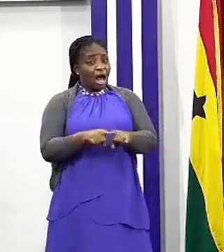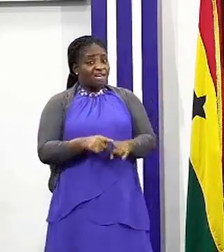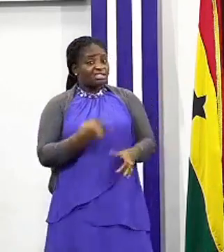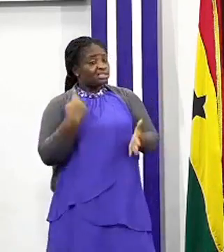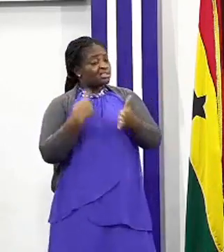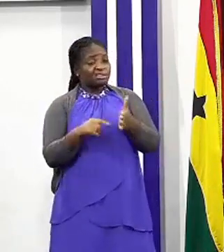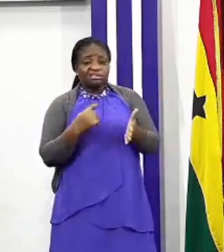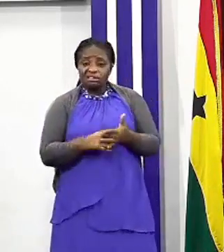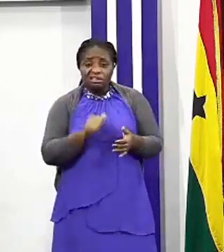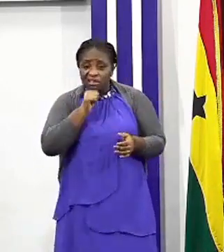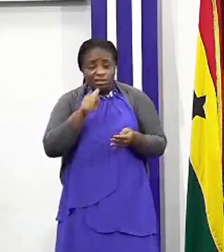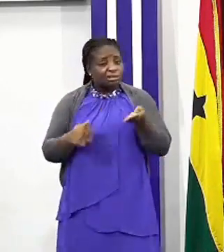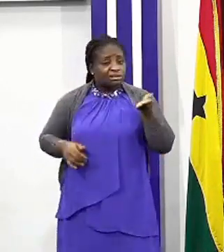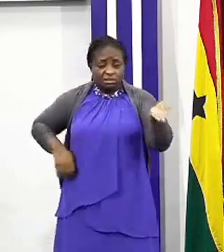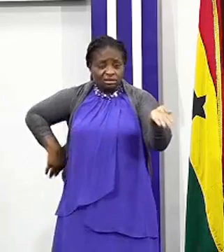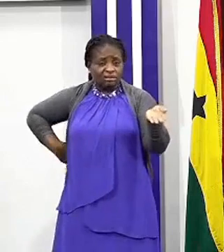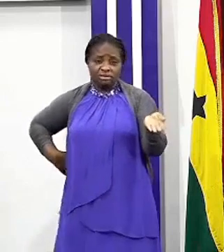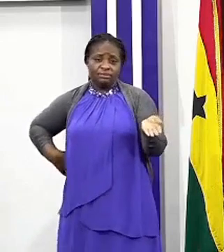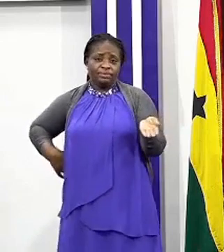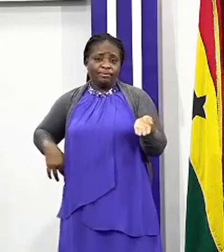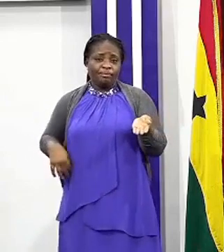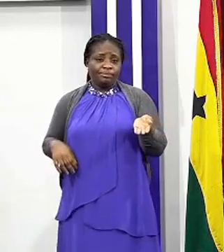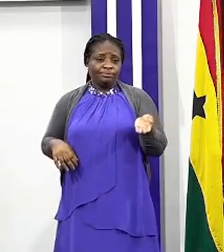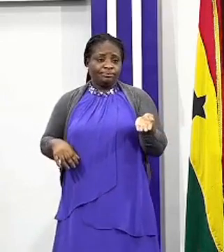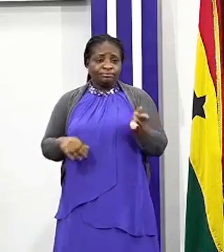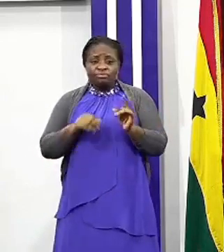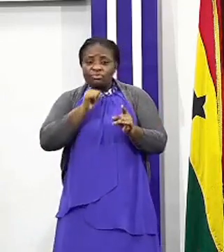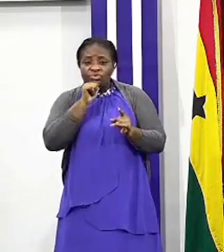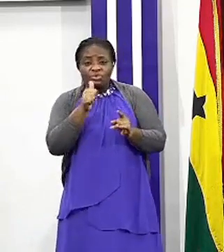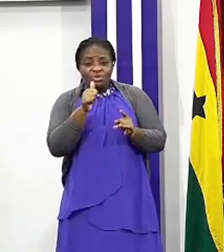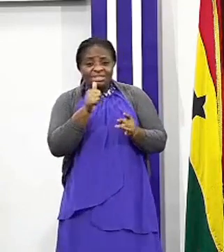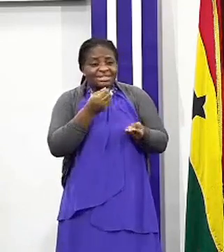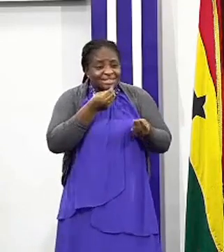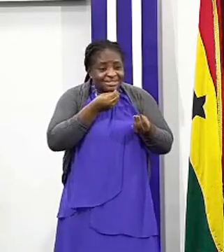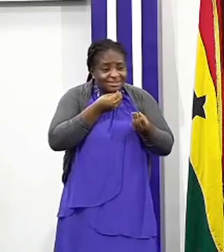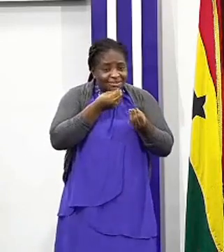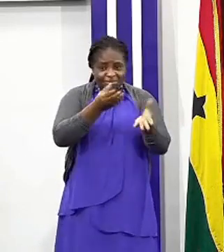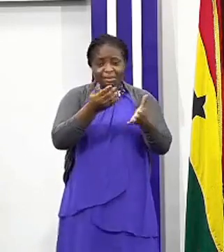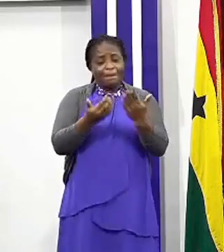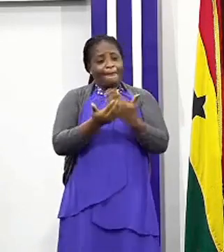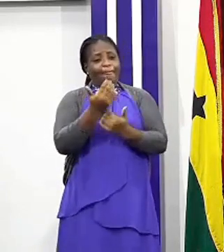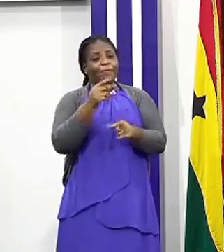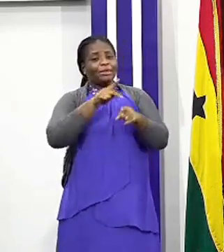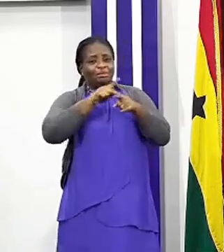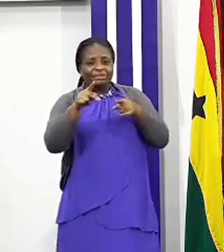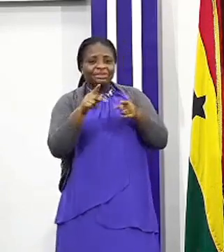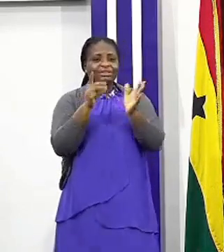check, sometimes are not informed by the kind of expertise that is required. We do